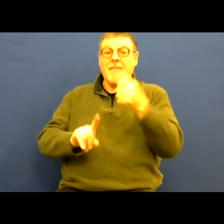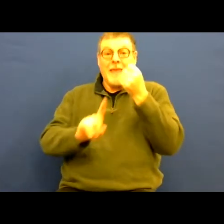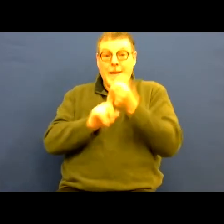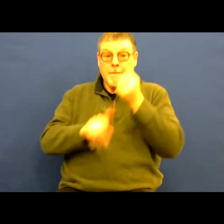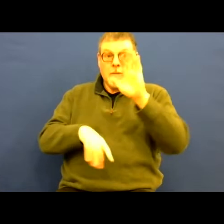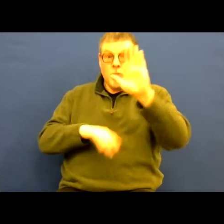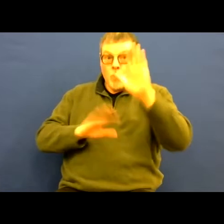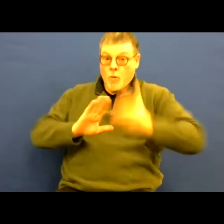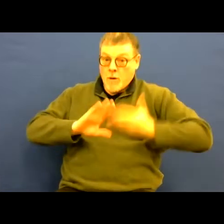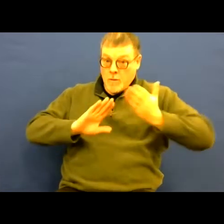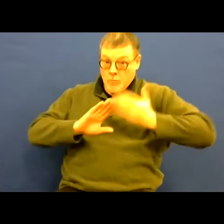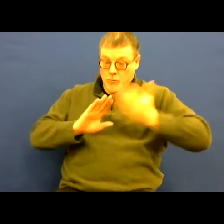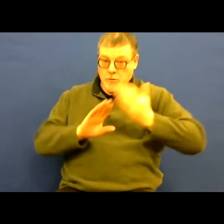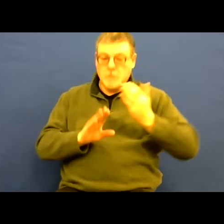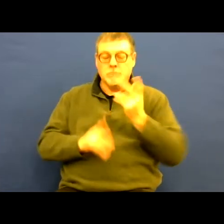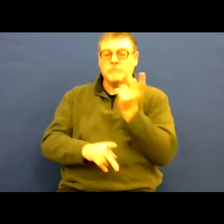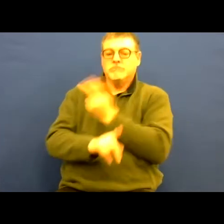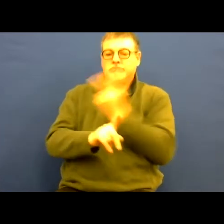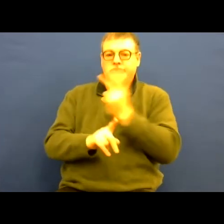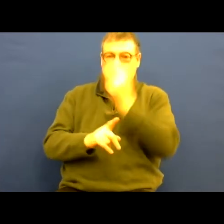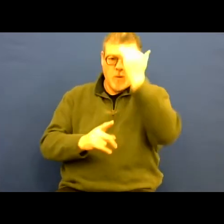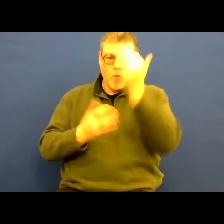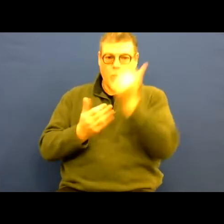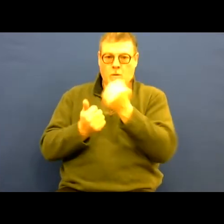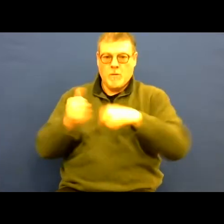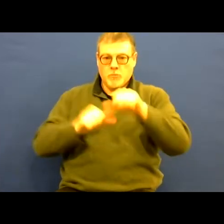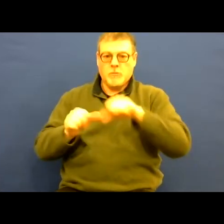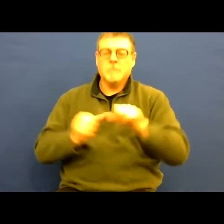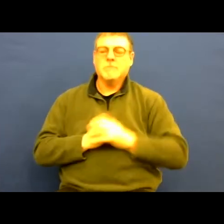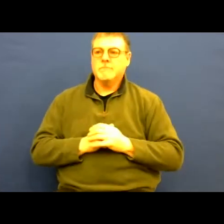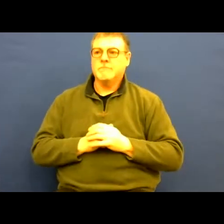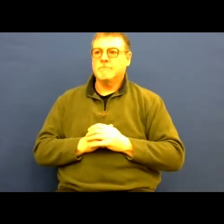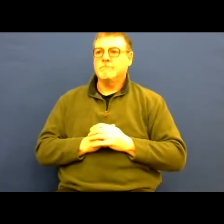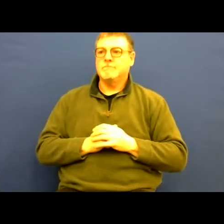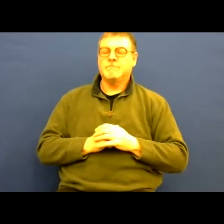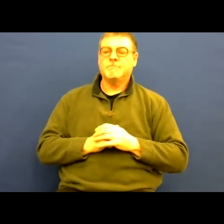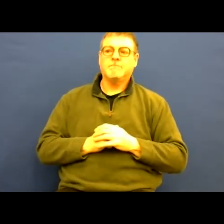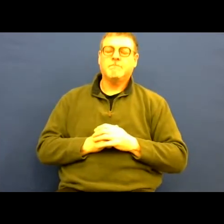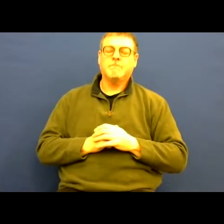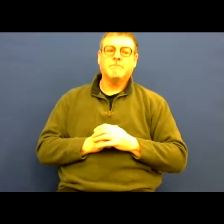your operation, that he can give you a heads up For that sure. it's coming. So,